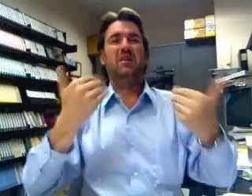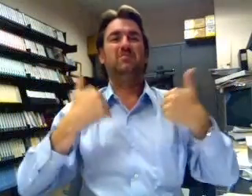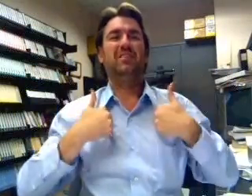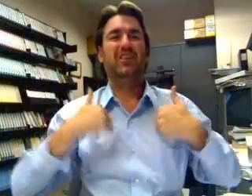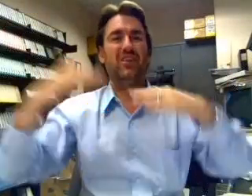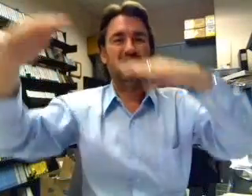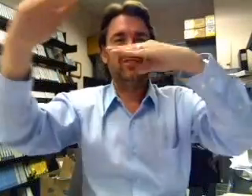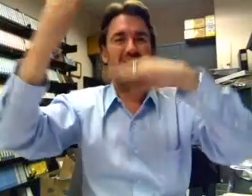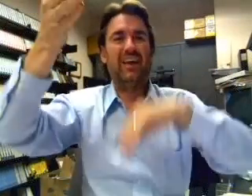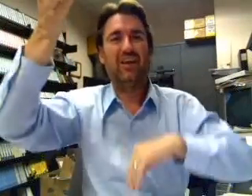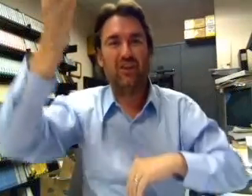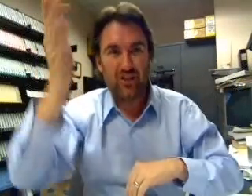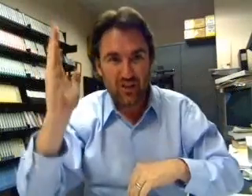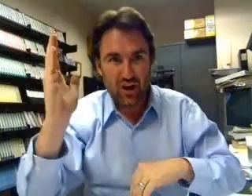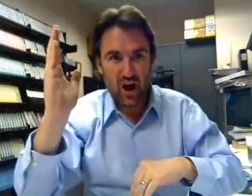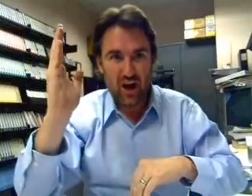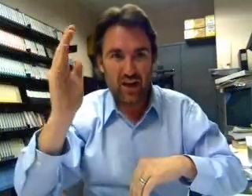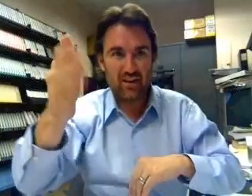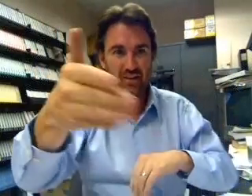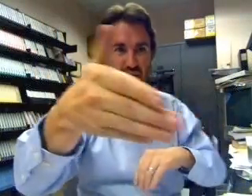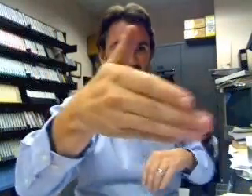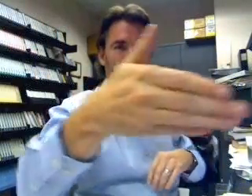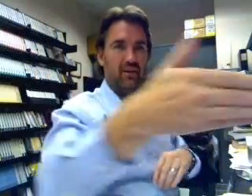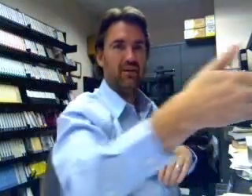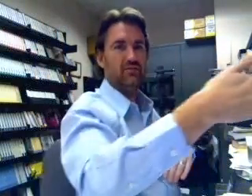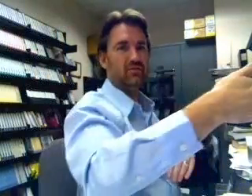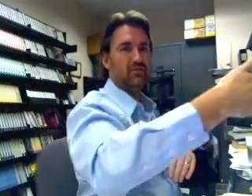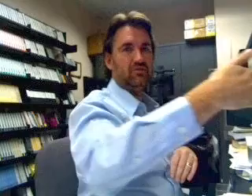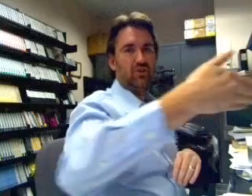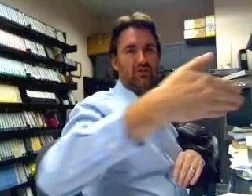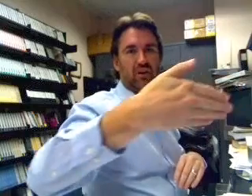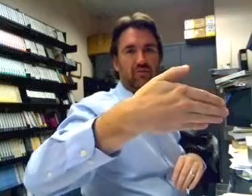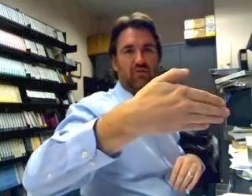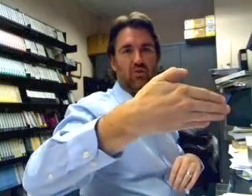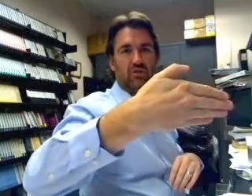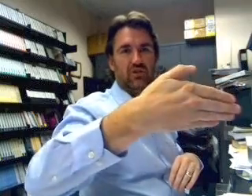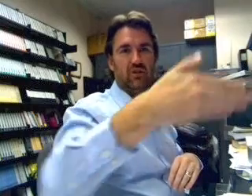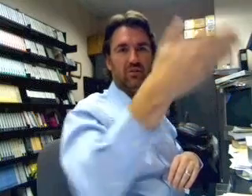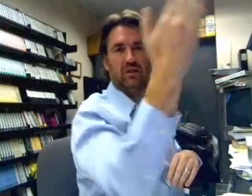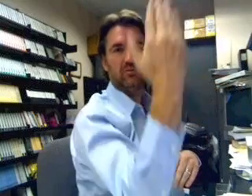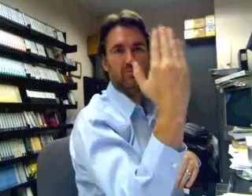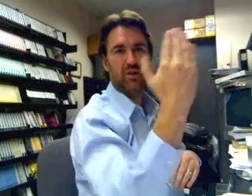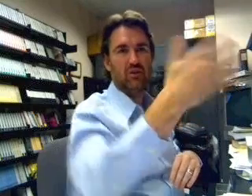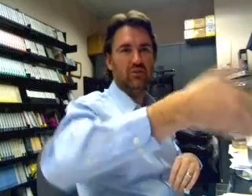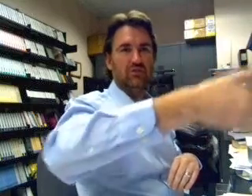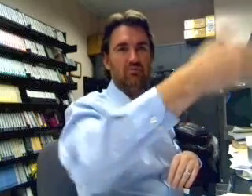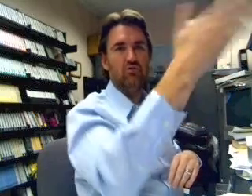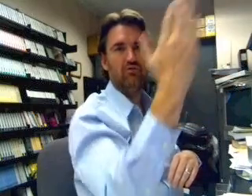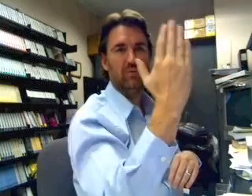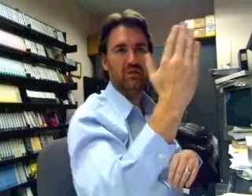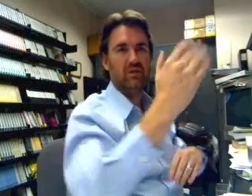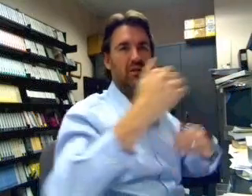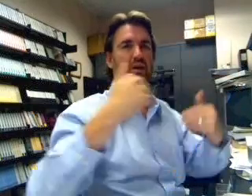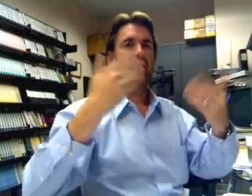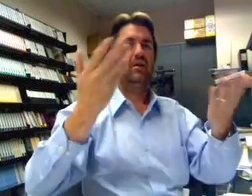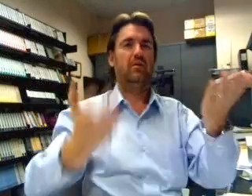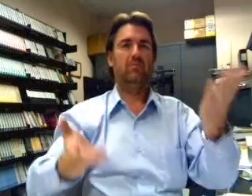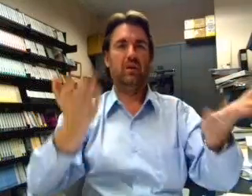Maybe there's a God. God starts off horizontal and comes up parallel. It's a movement.